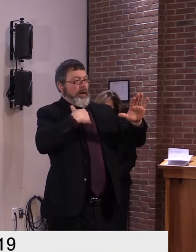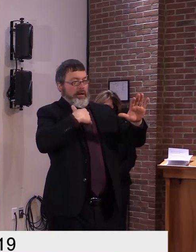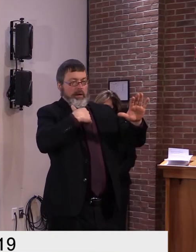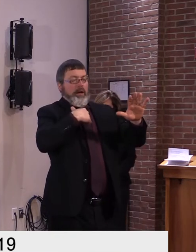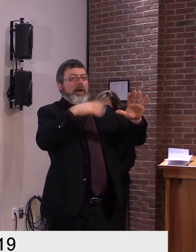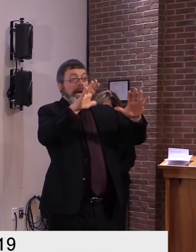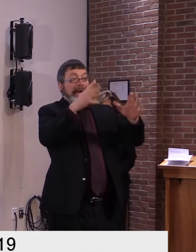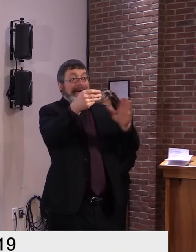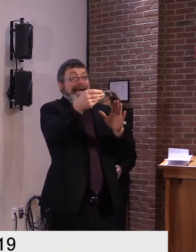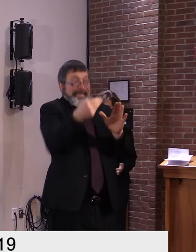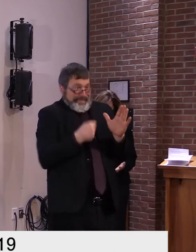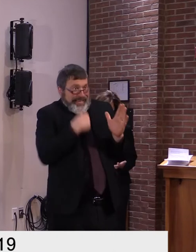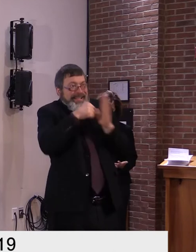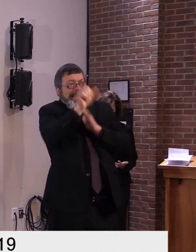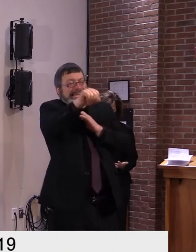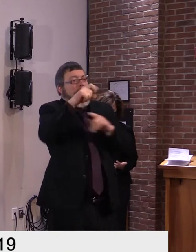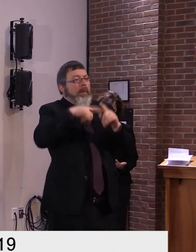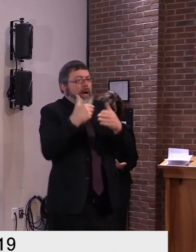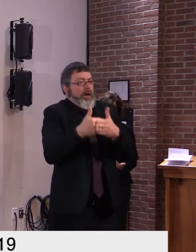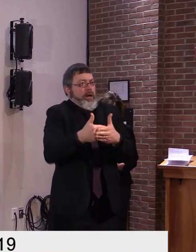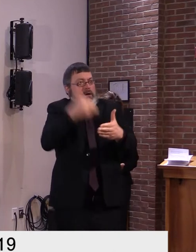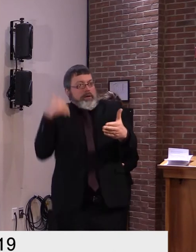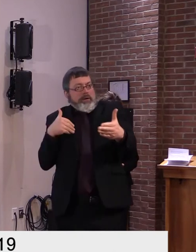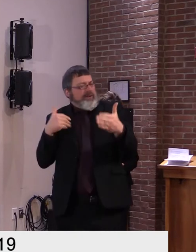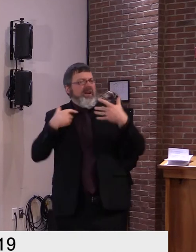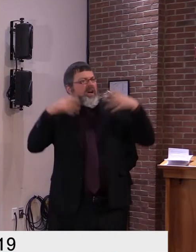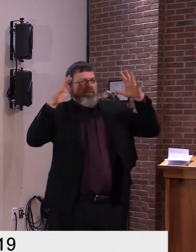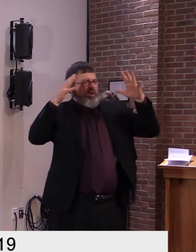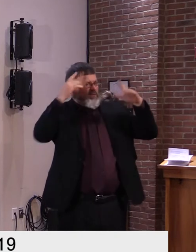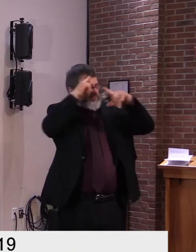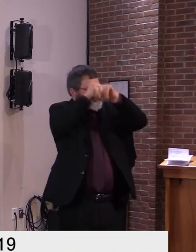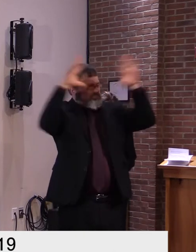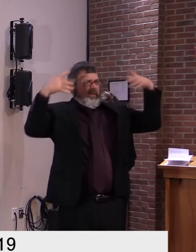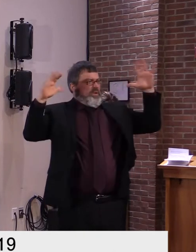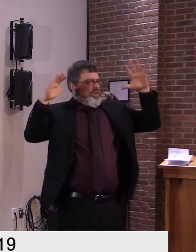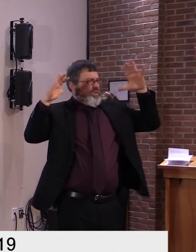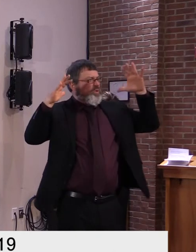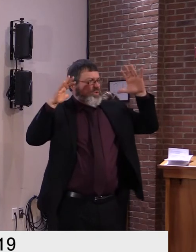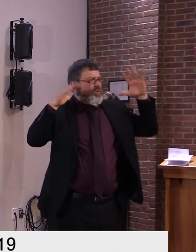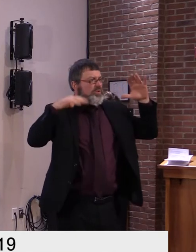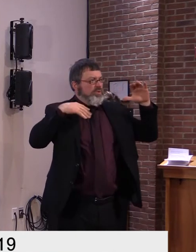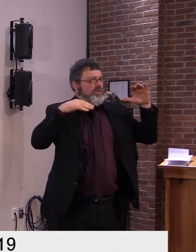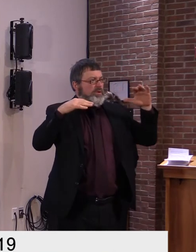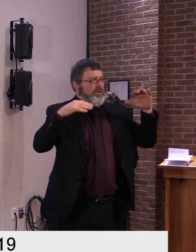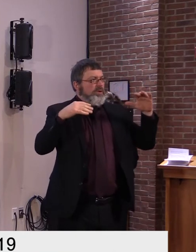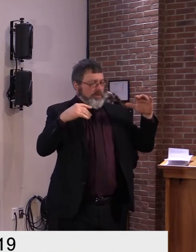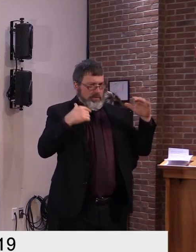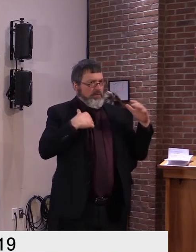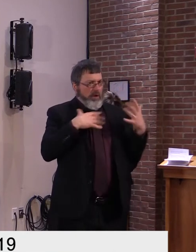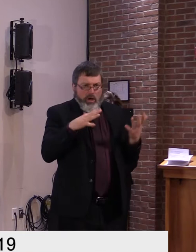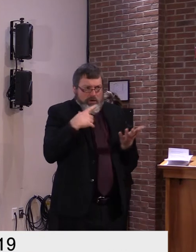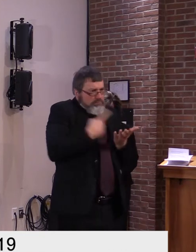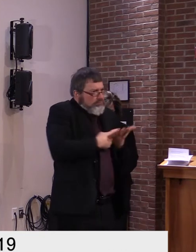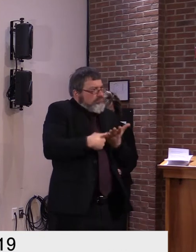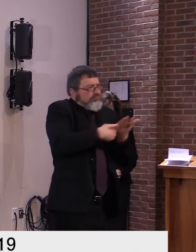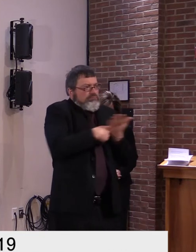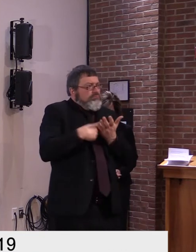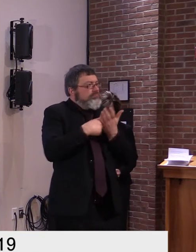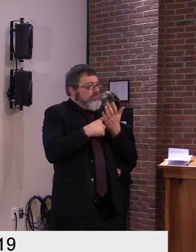and in terms of how it's done, we are having those conversations now to make sure that we get to them just as quick as